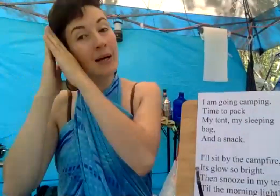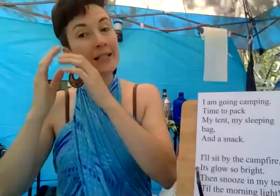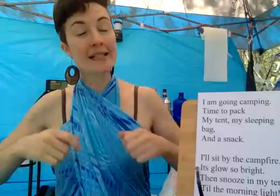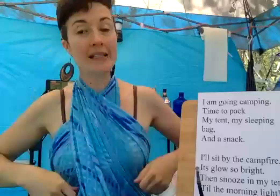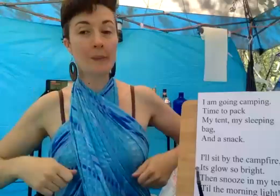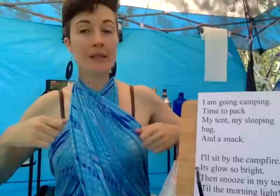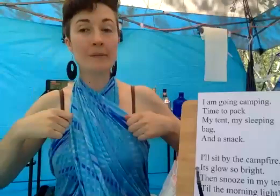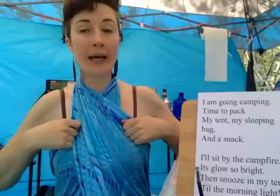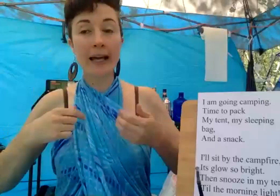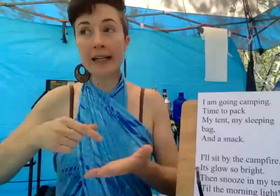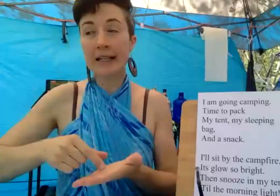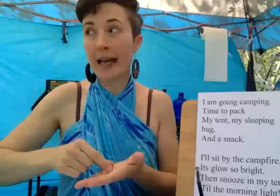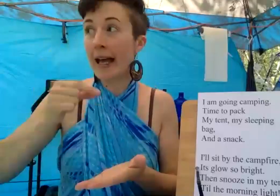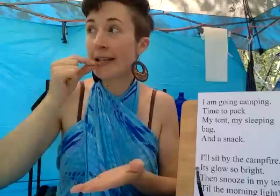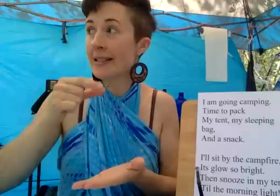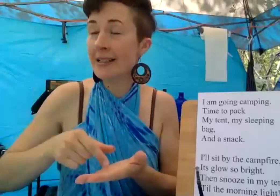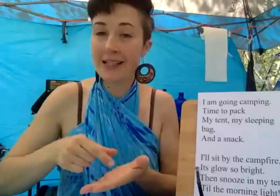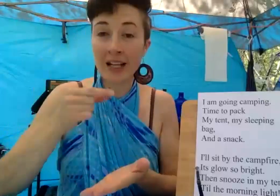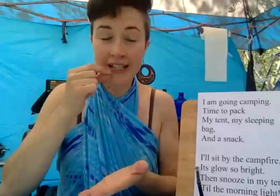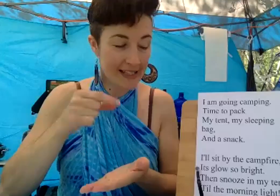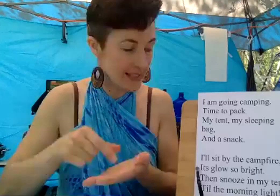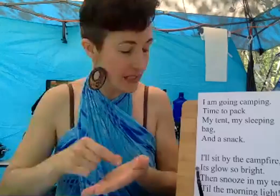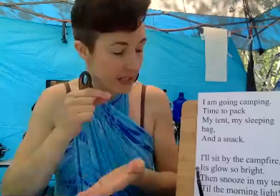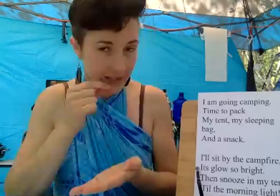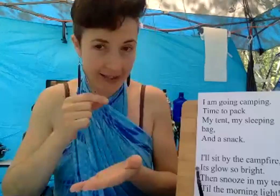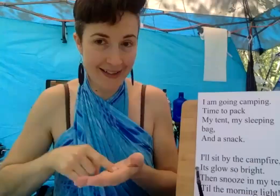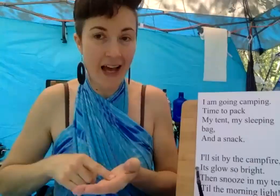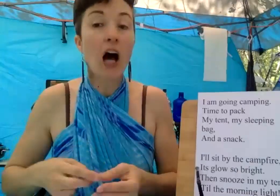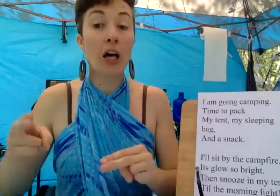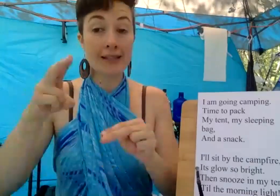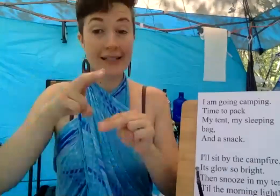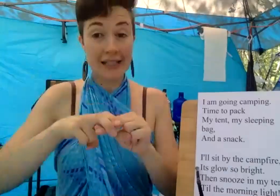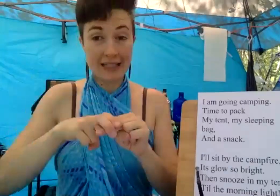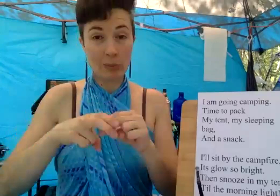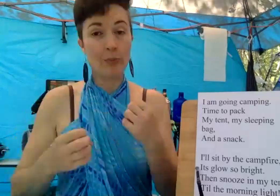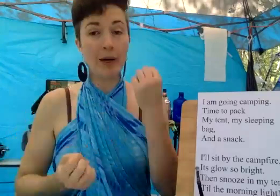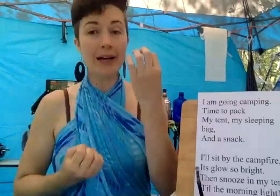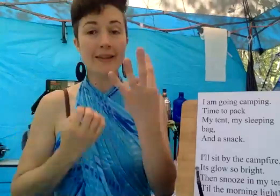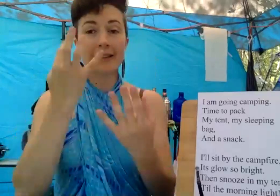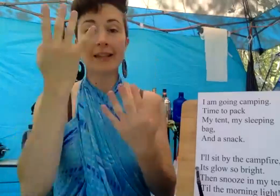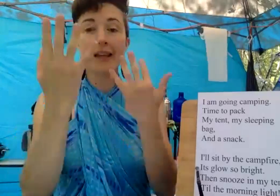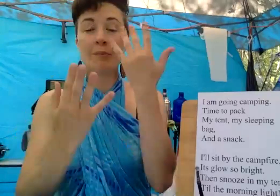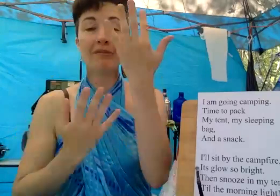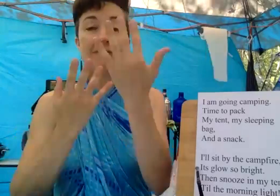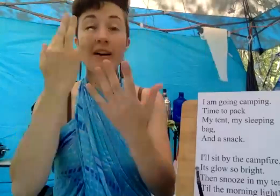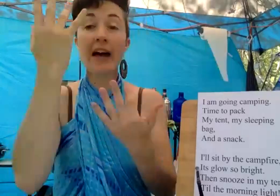my sleeping bag, and a snack. I'll sit by the campfire,